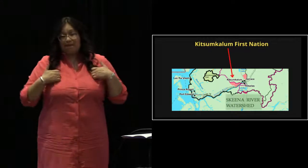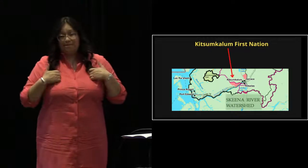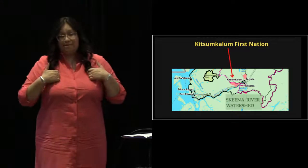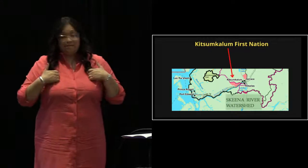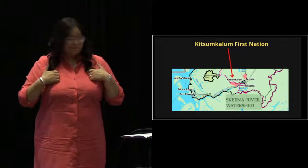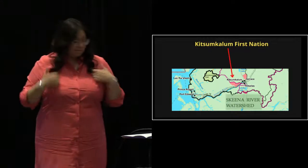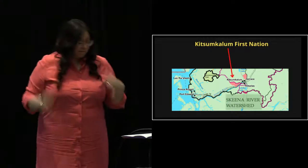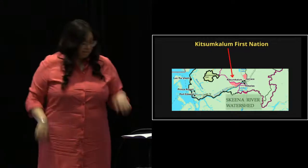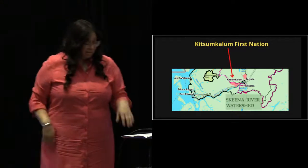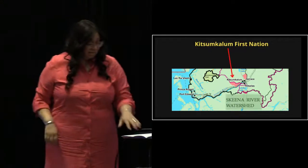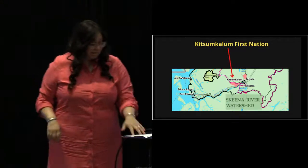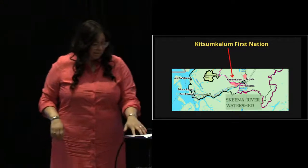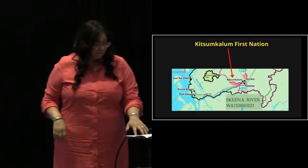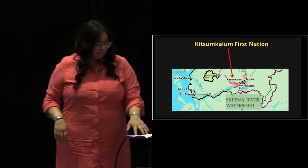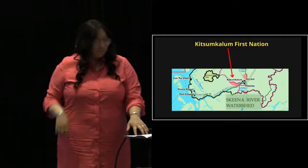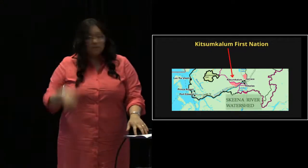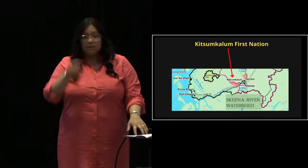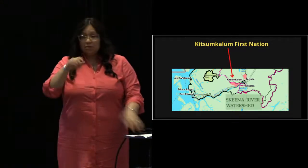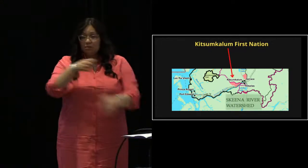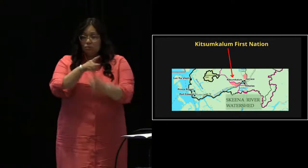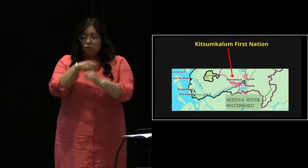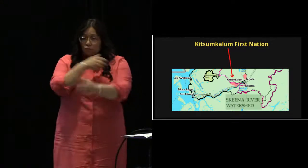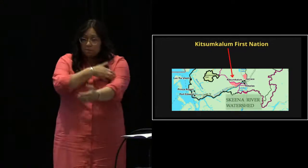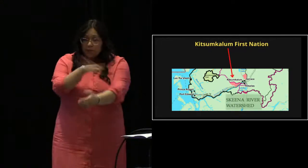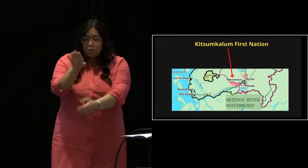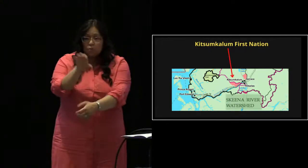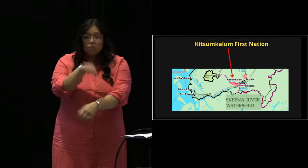to have a good life.